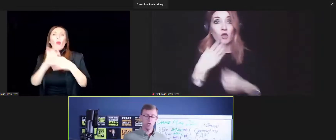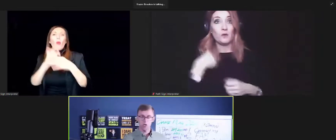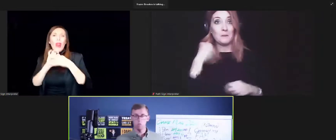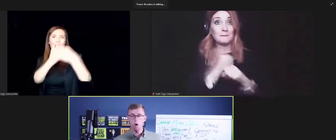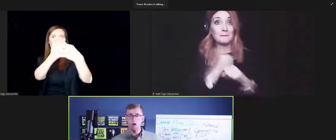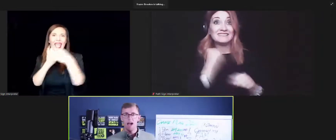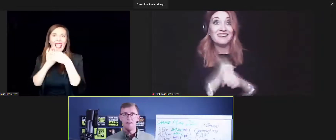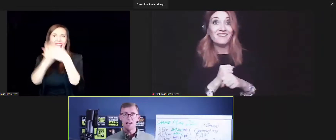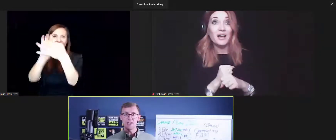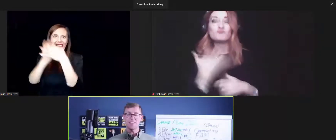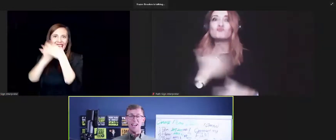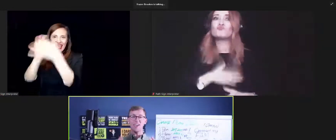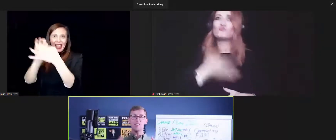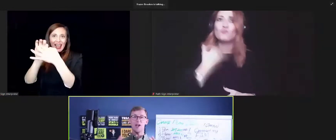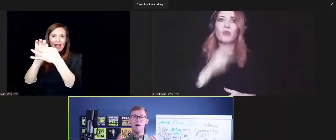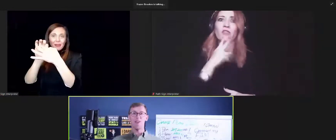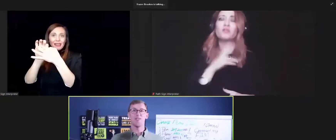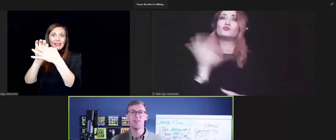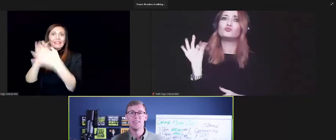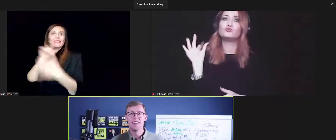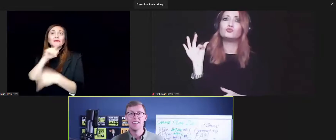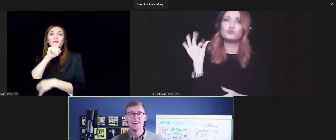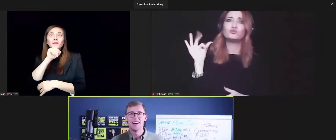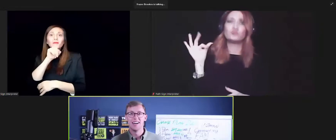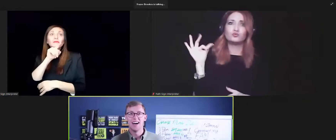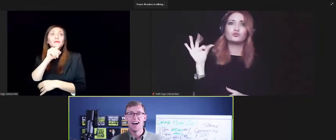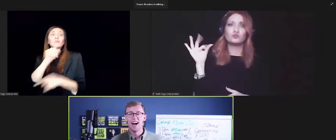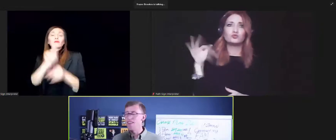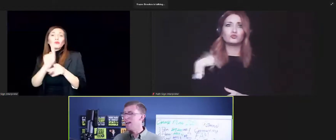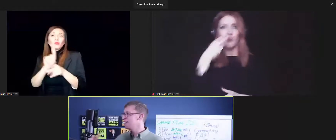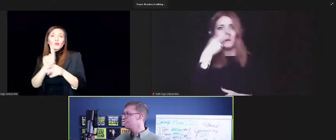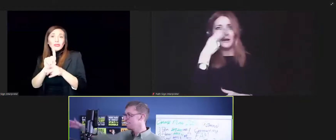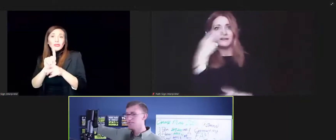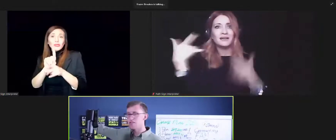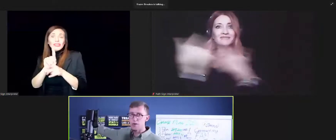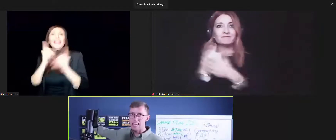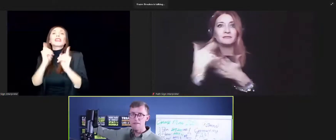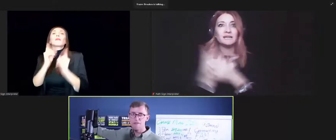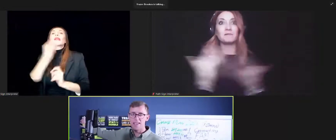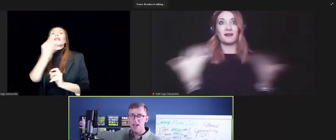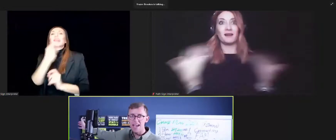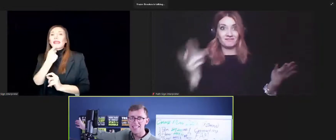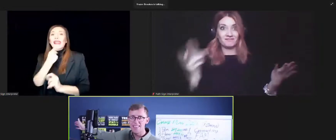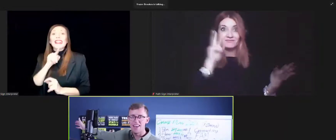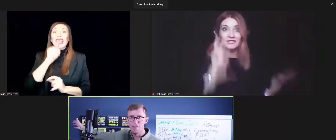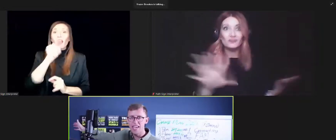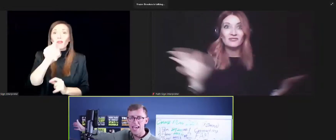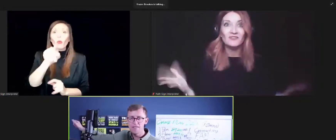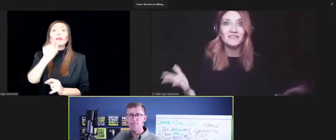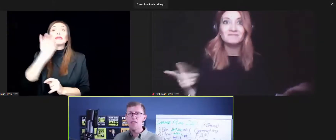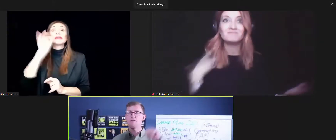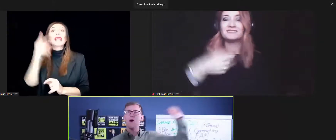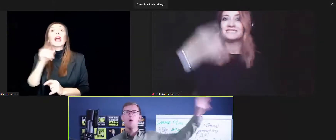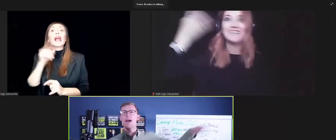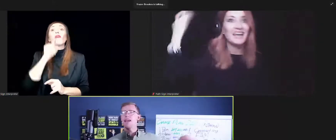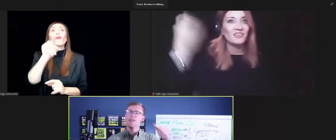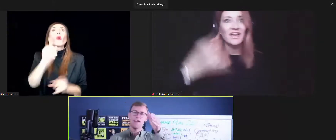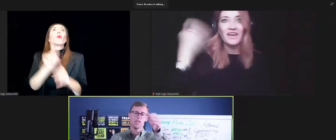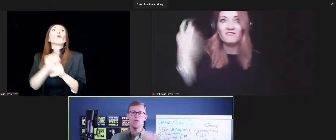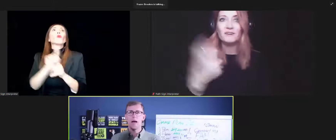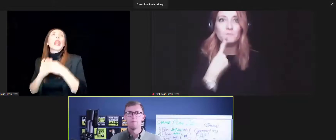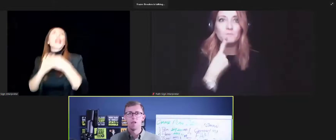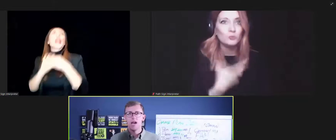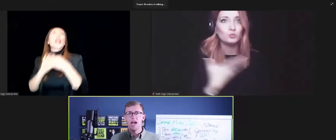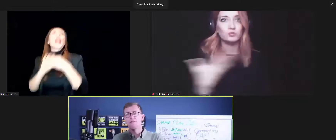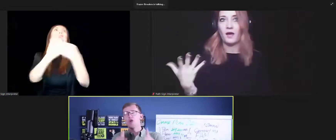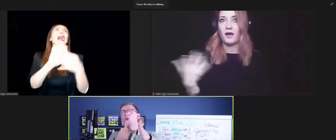you give the gift to someone and they say, thank you so much, and then You leave excited that they love the gift and then they throw it away. That's on